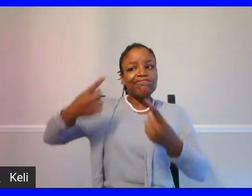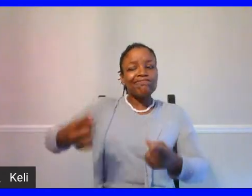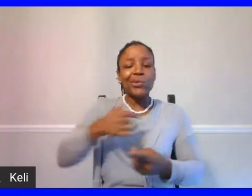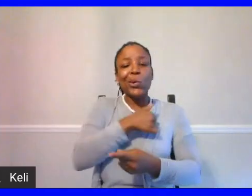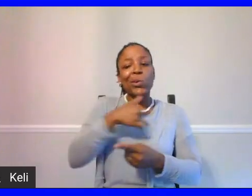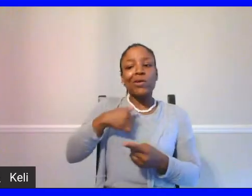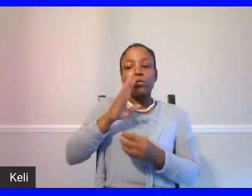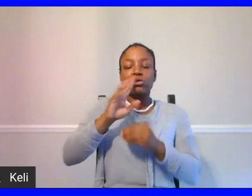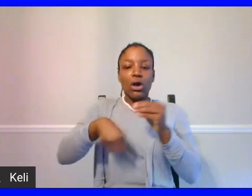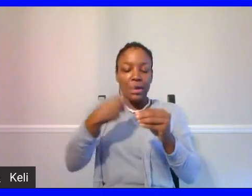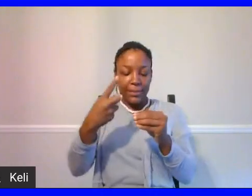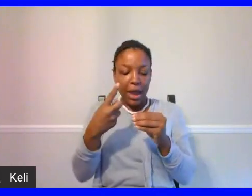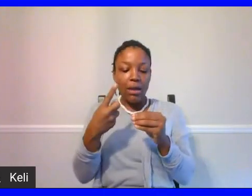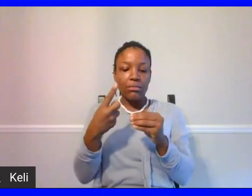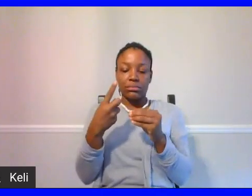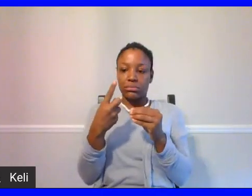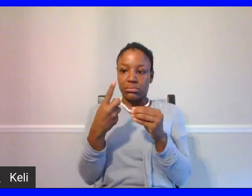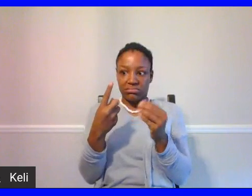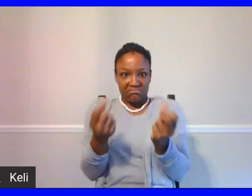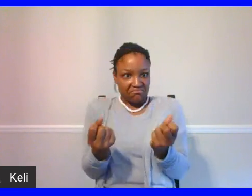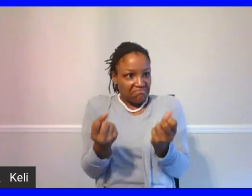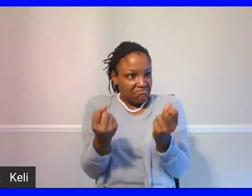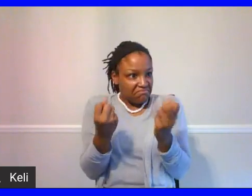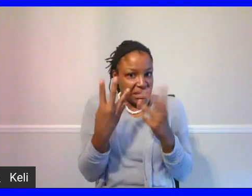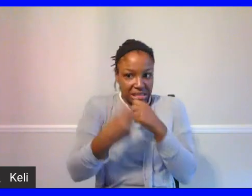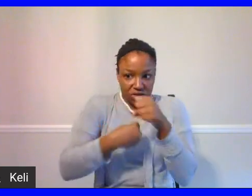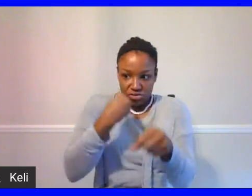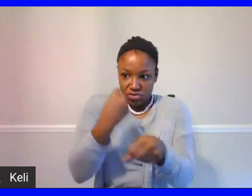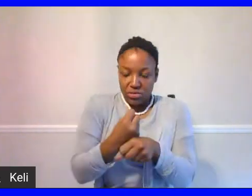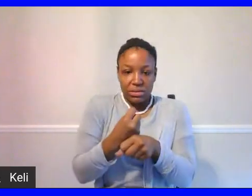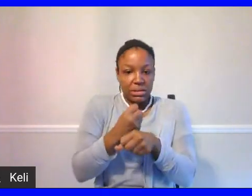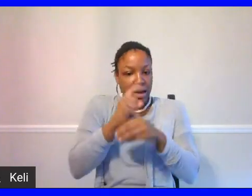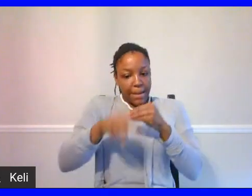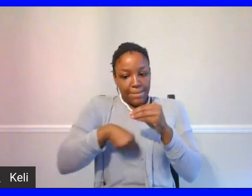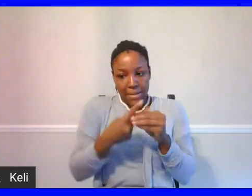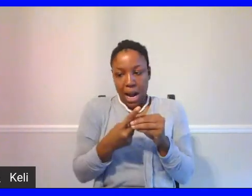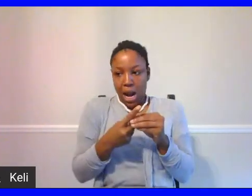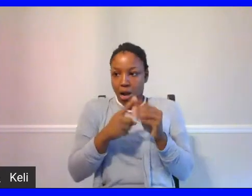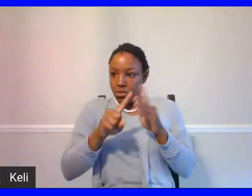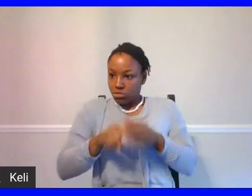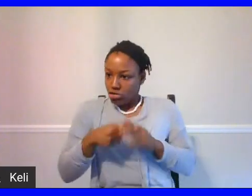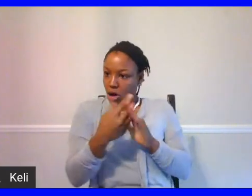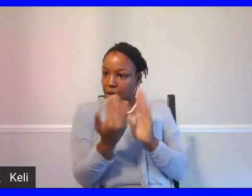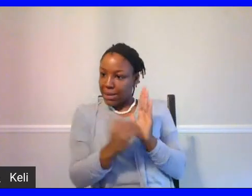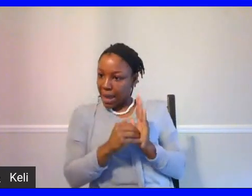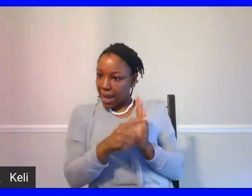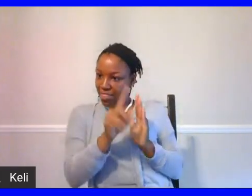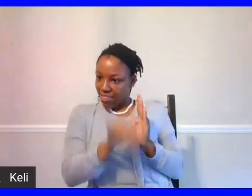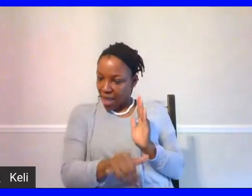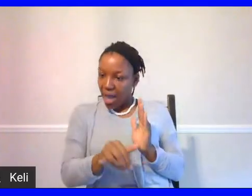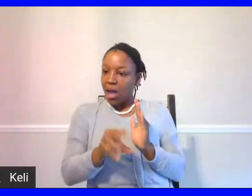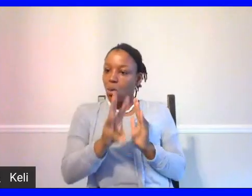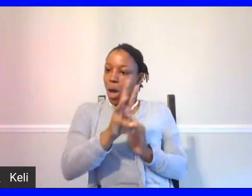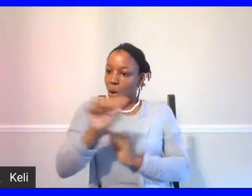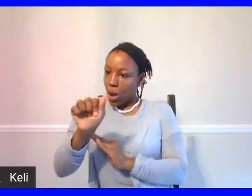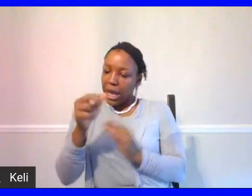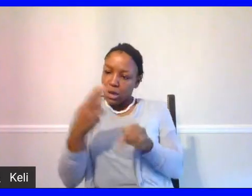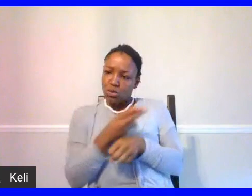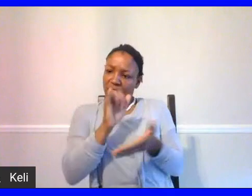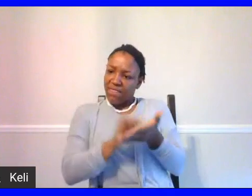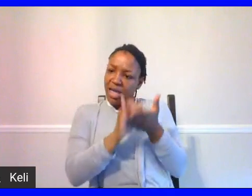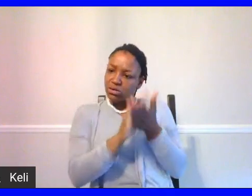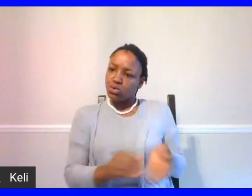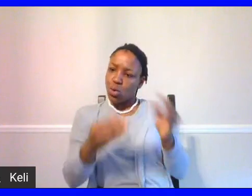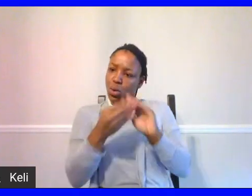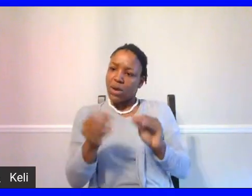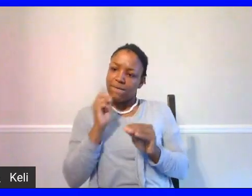been talking for months and years now about reawakening these Wide Awakes and using that story as a framework for